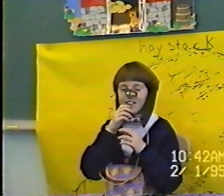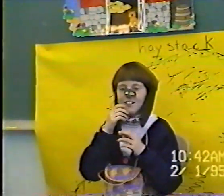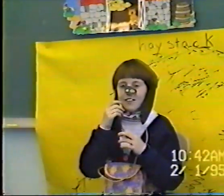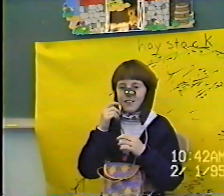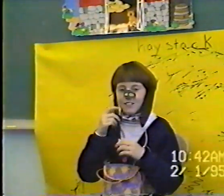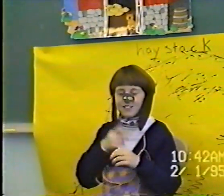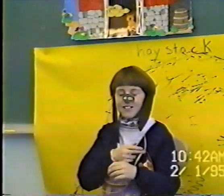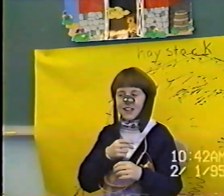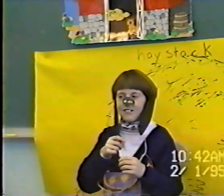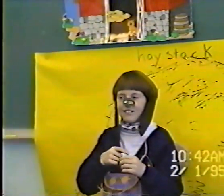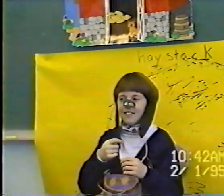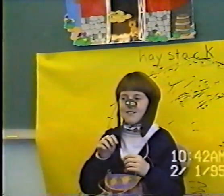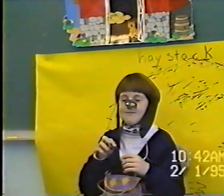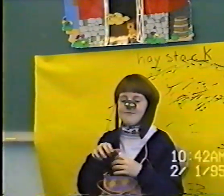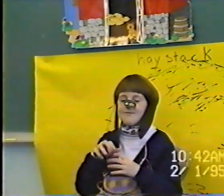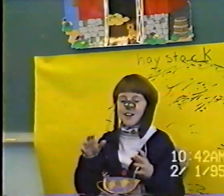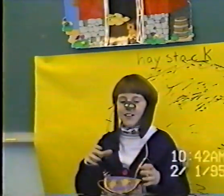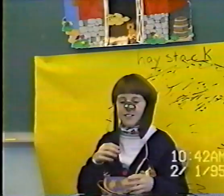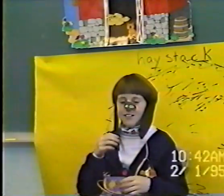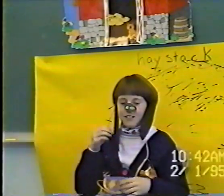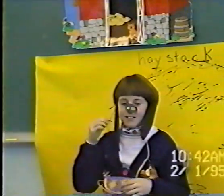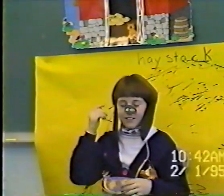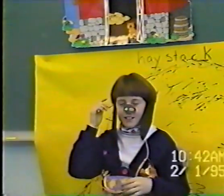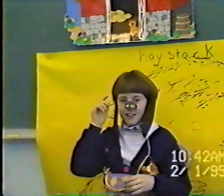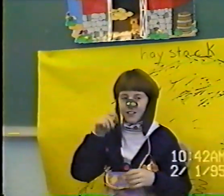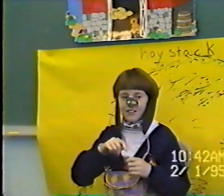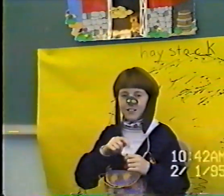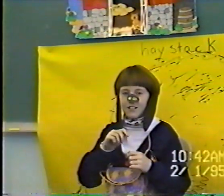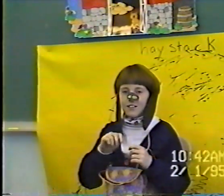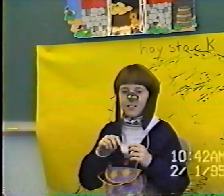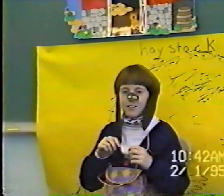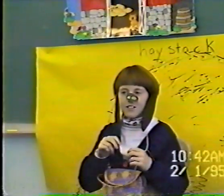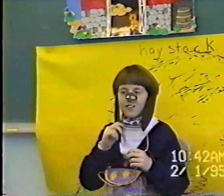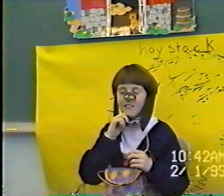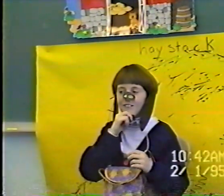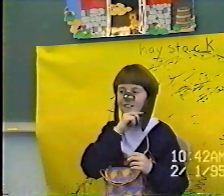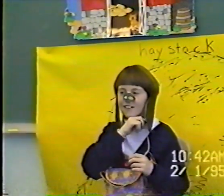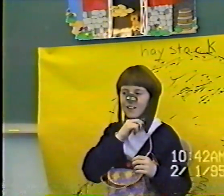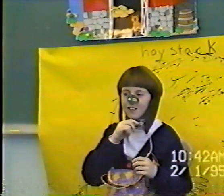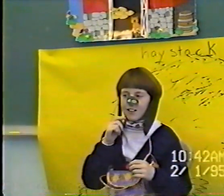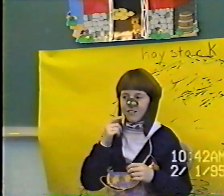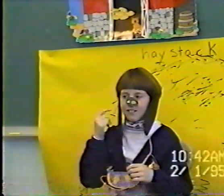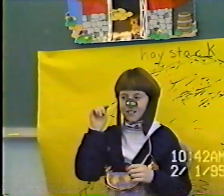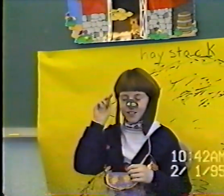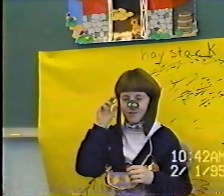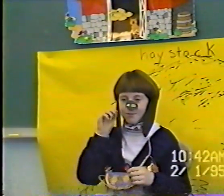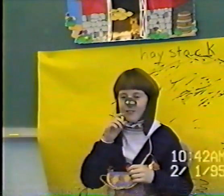Come blow your horn. The sheep's in the meadow. Cows in the corn.